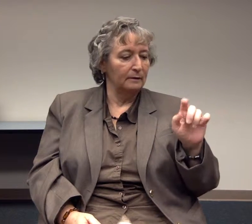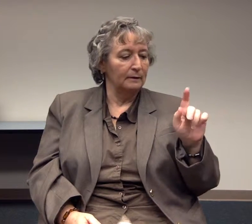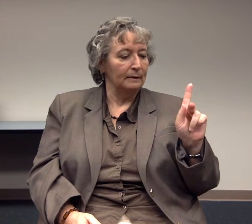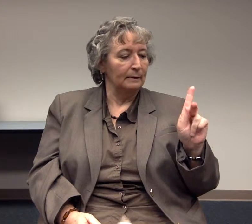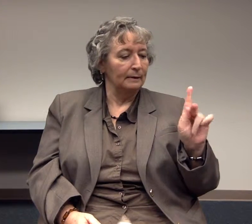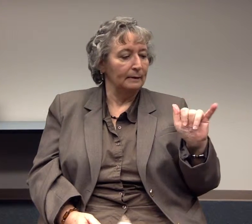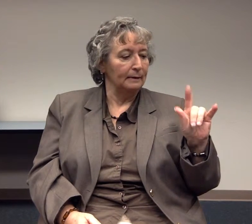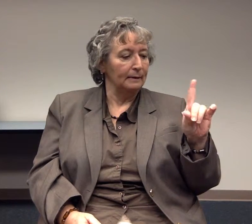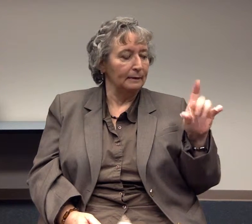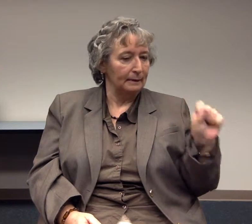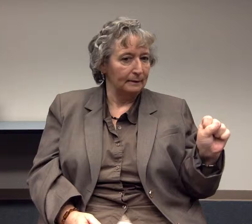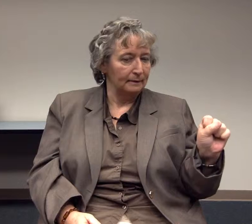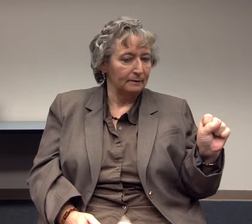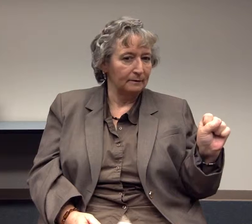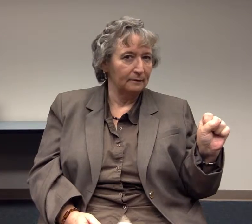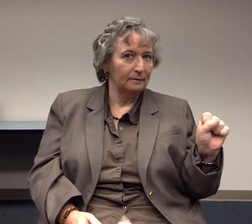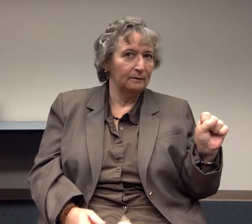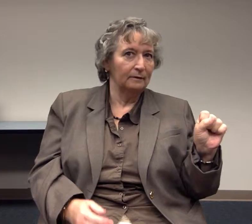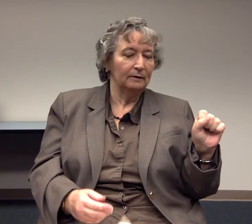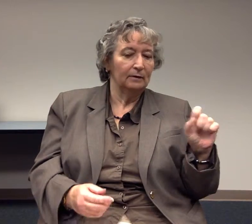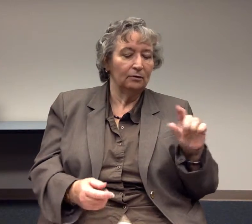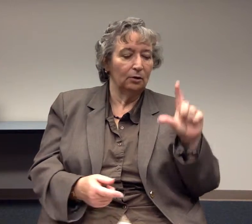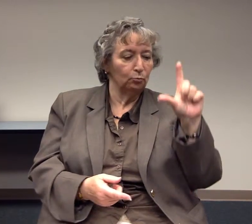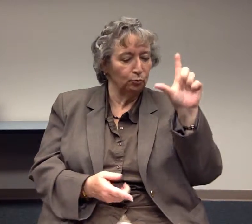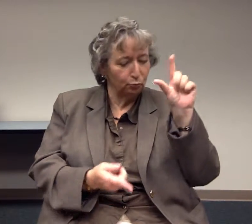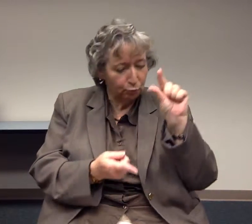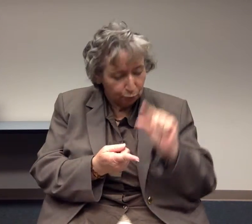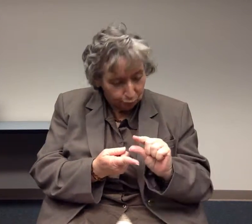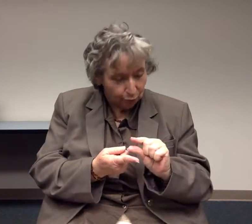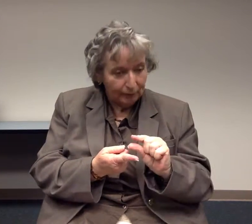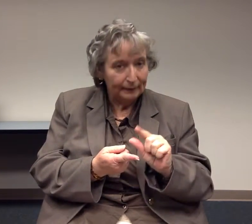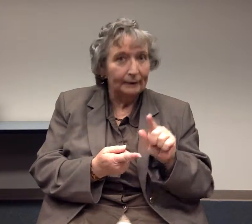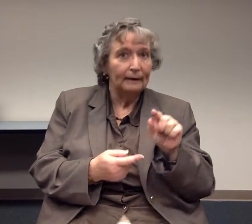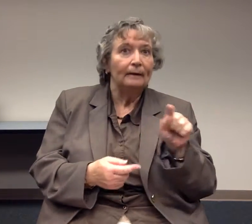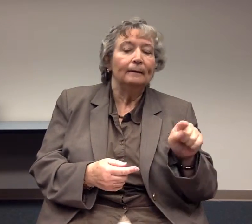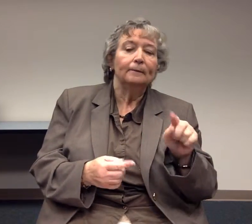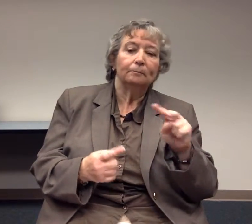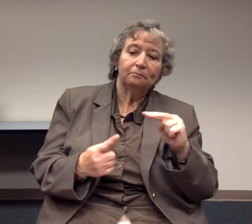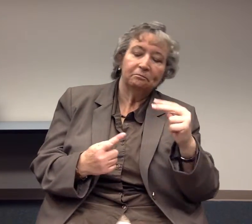What? The Lego? I've seen the movie once. I don't really